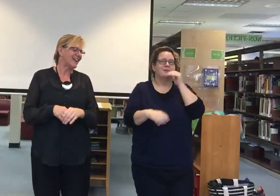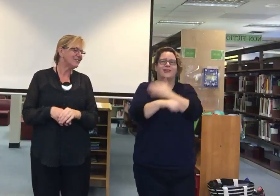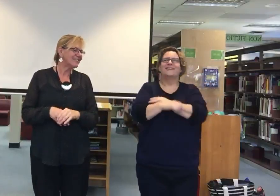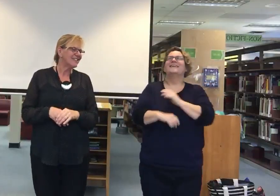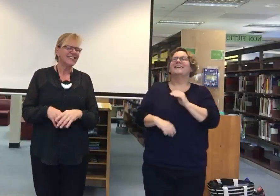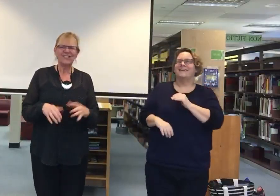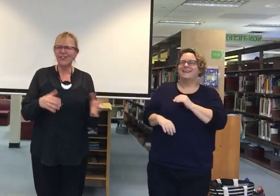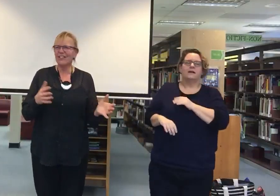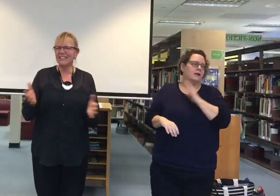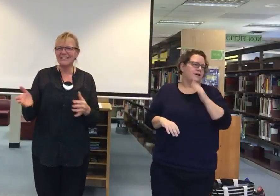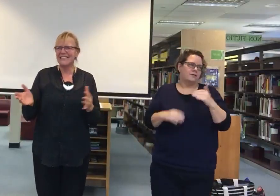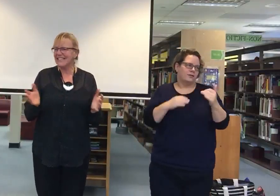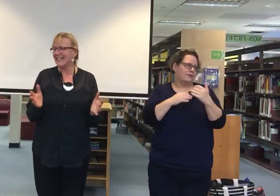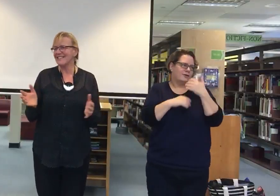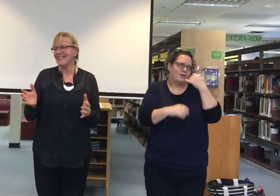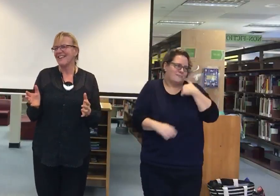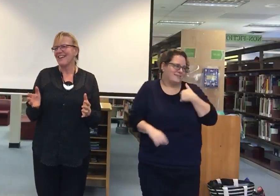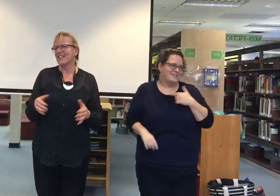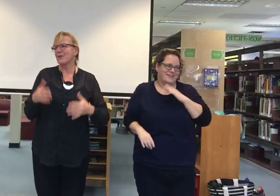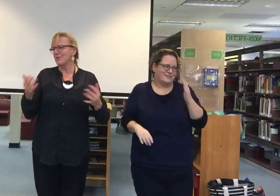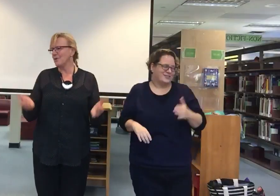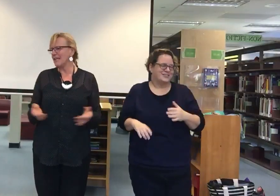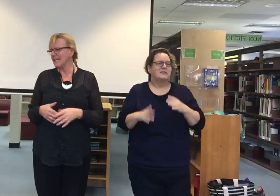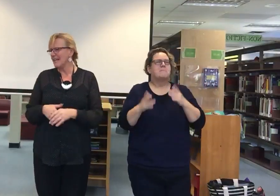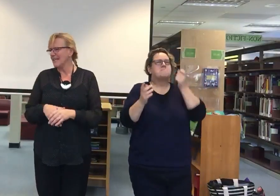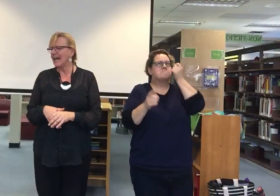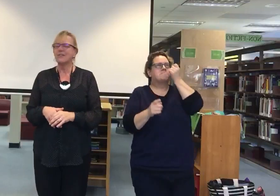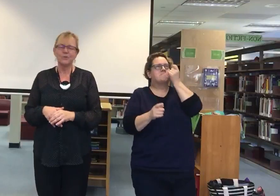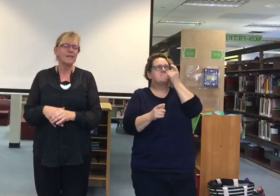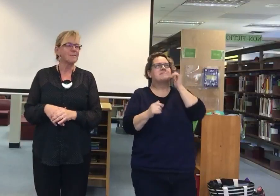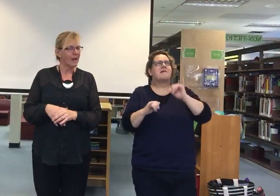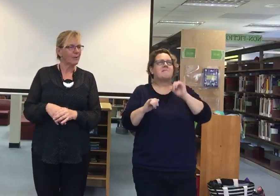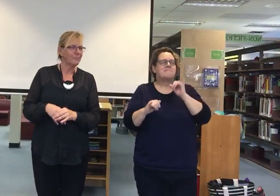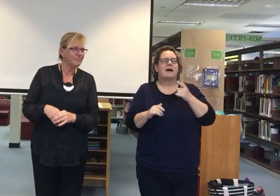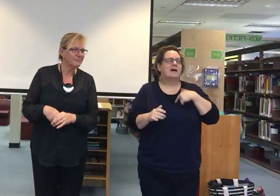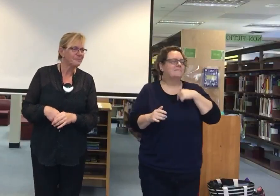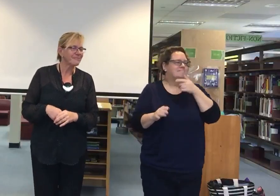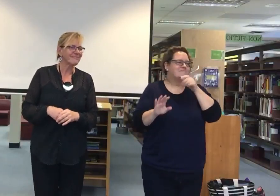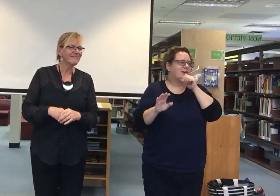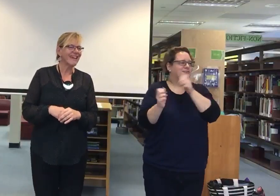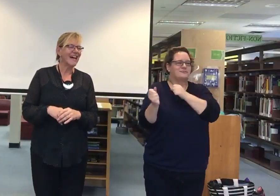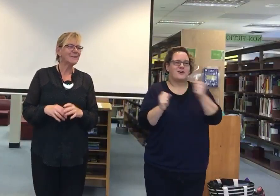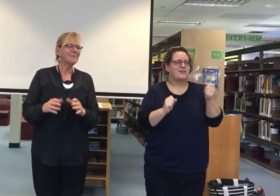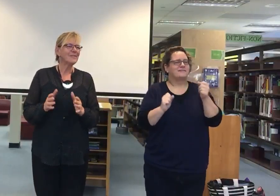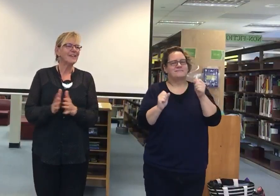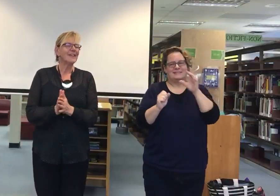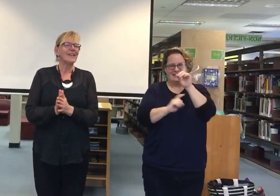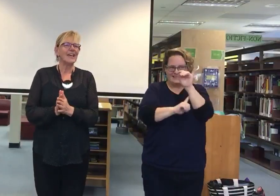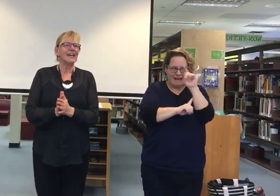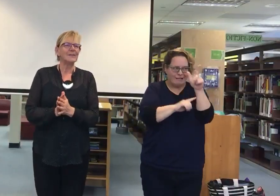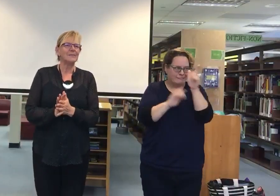understand that now. It's all the little details. And so I do need some help.